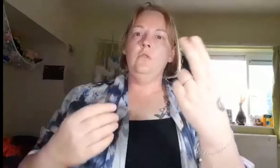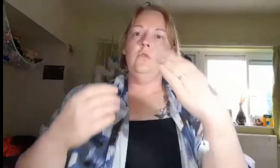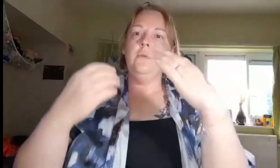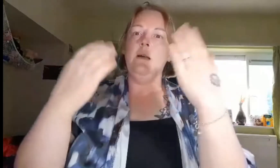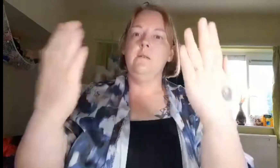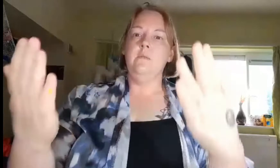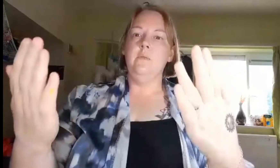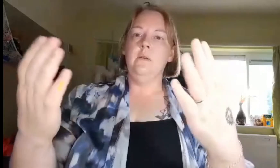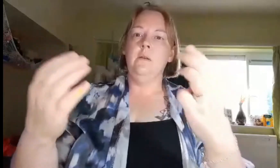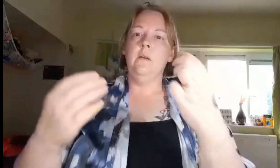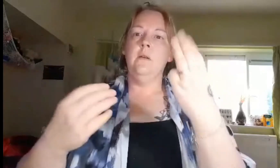12,